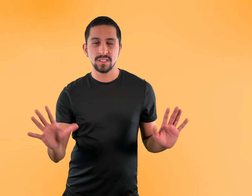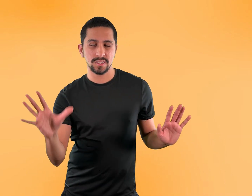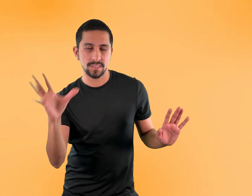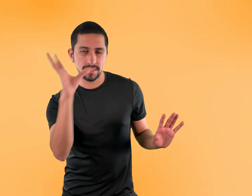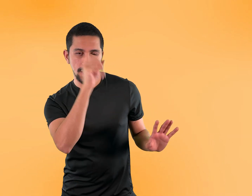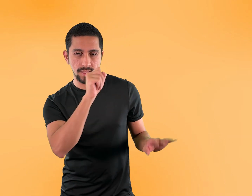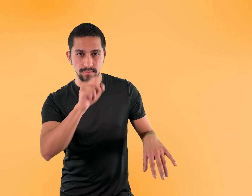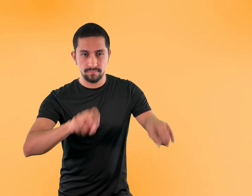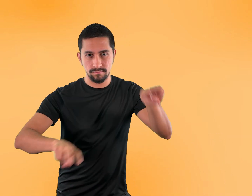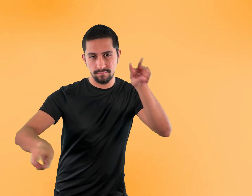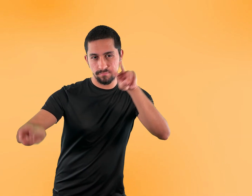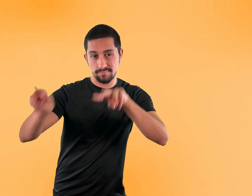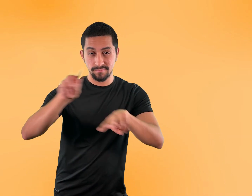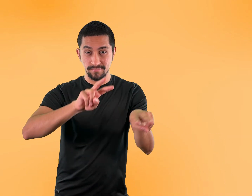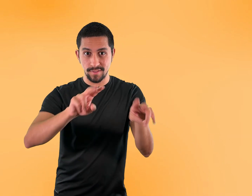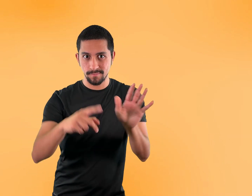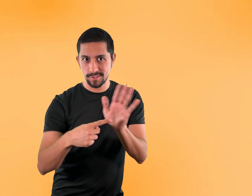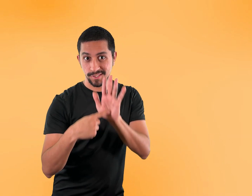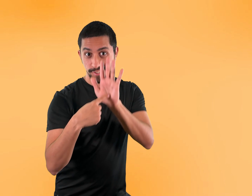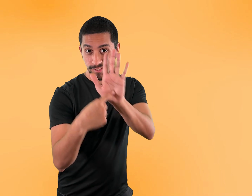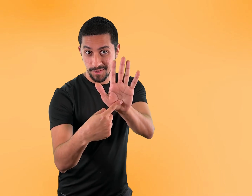I think you can guess this one.